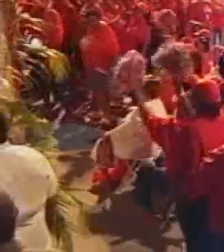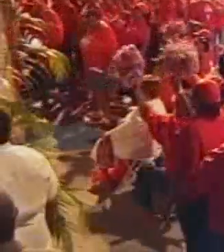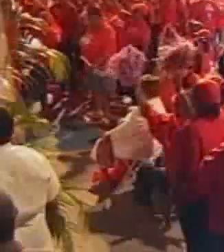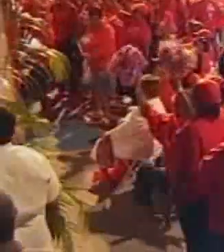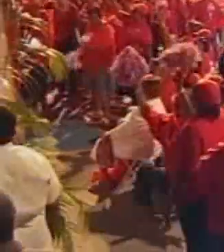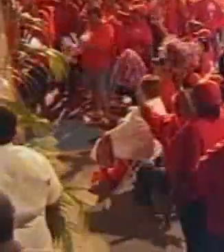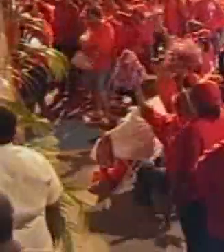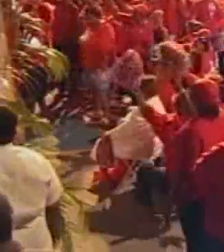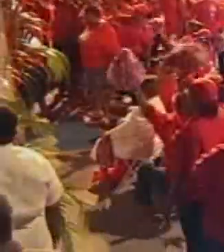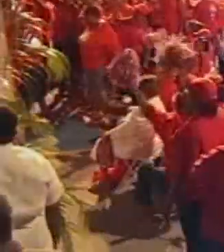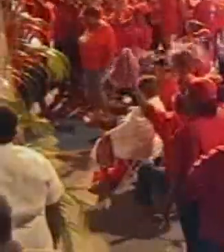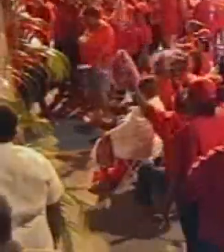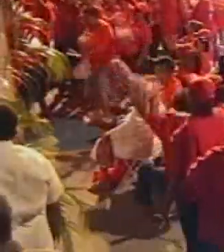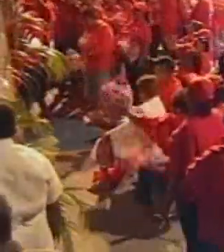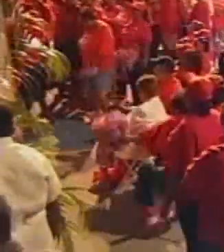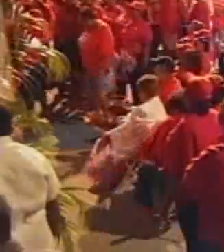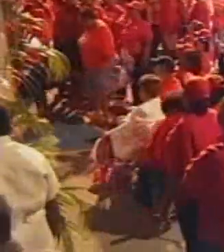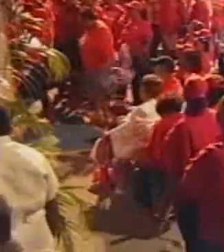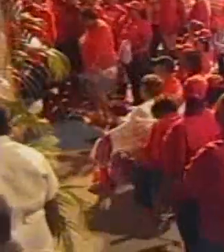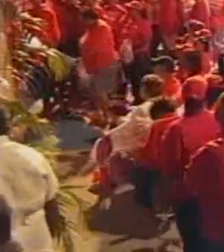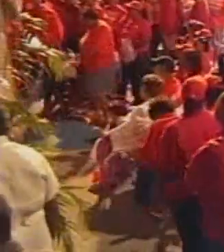new bag.